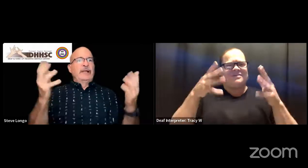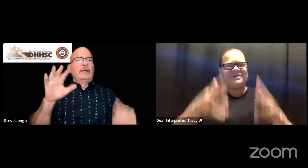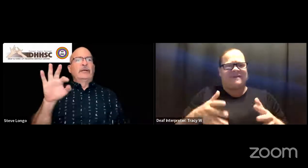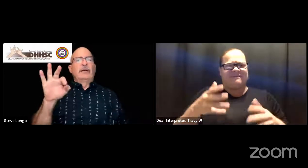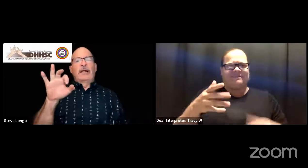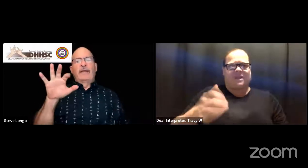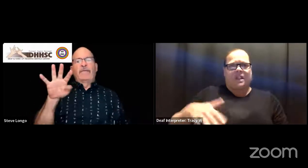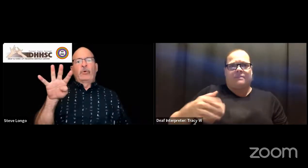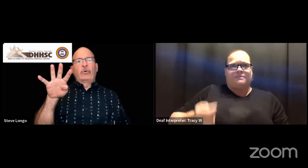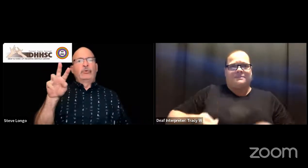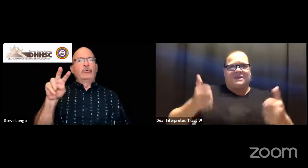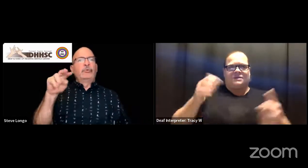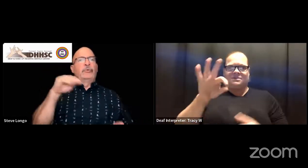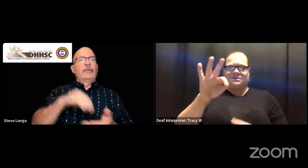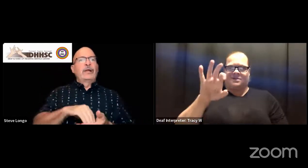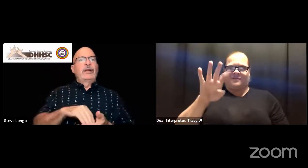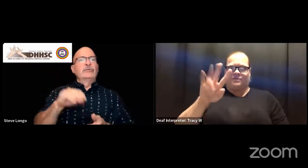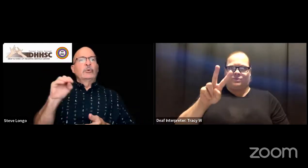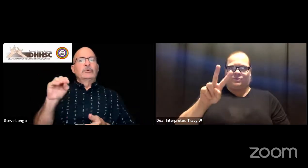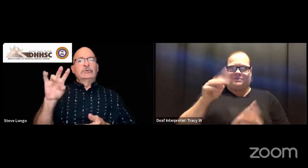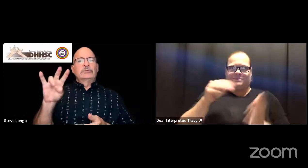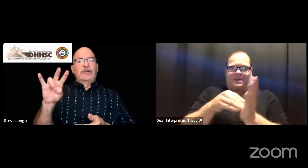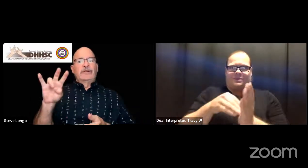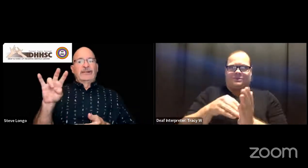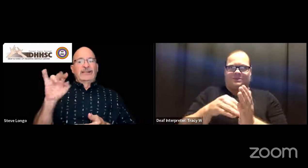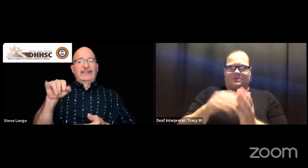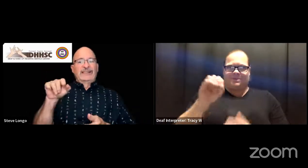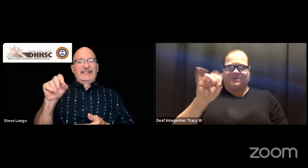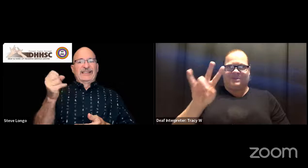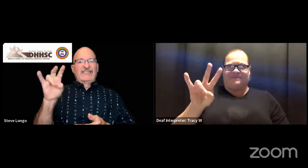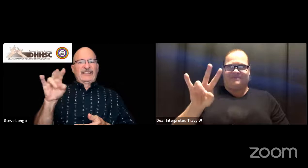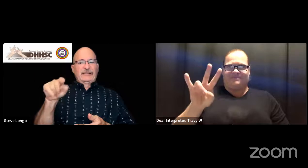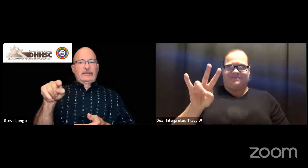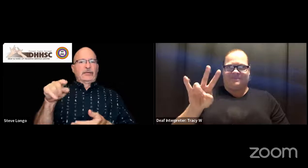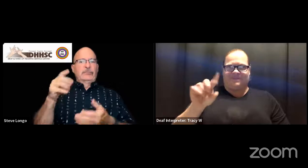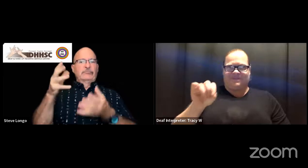funds. You will see unspent is